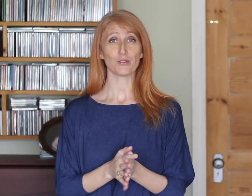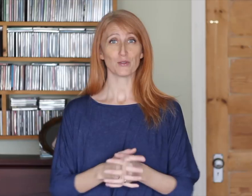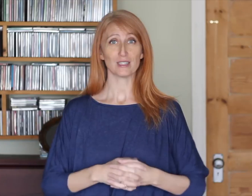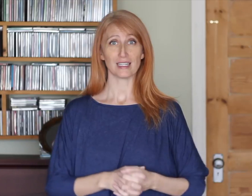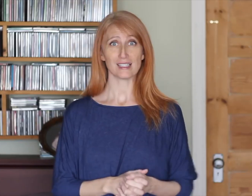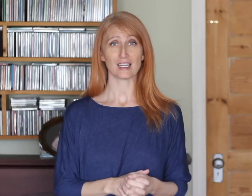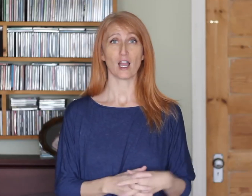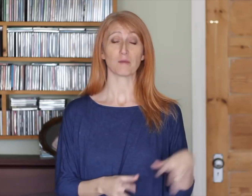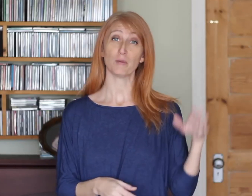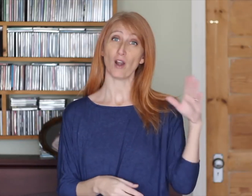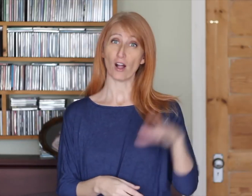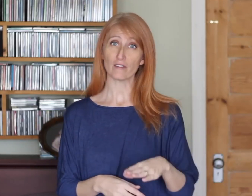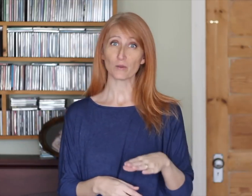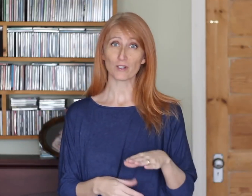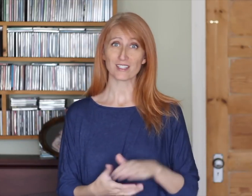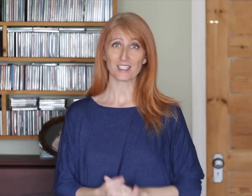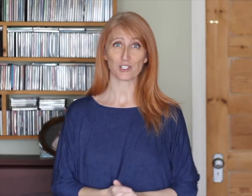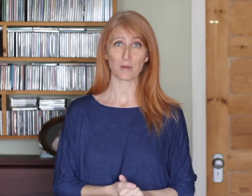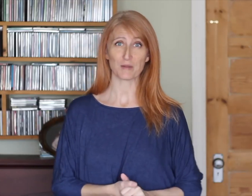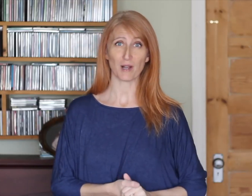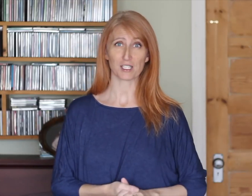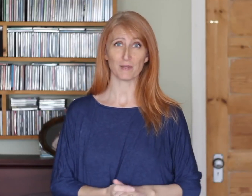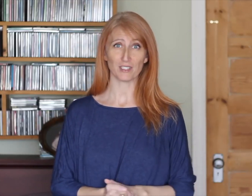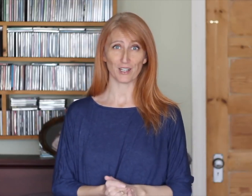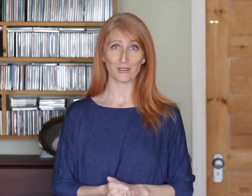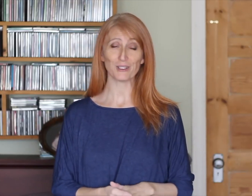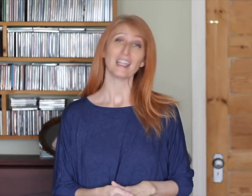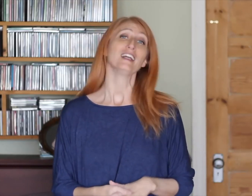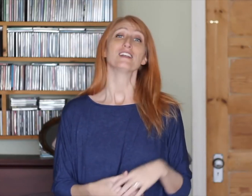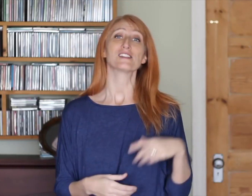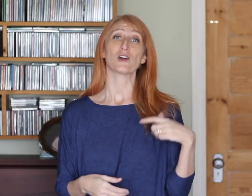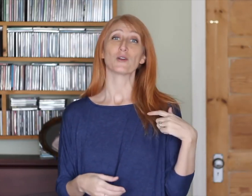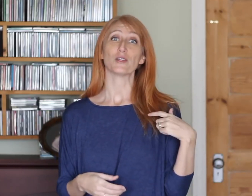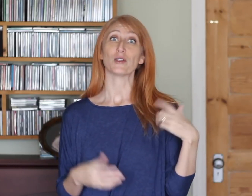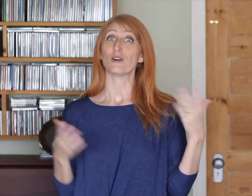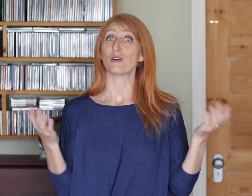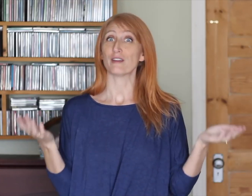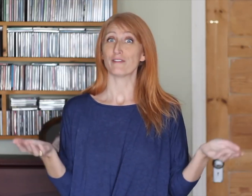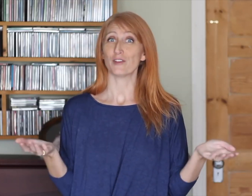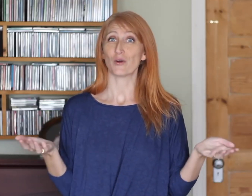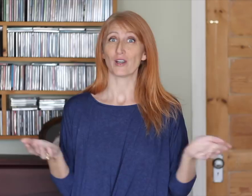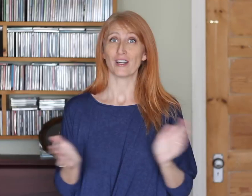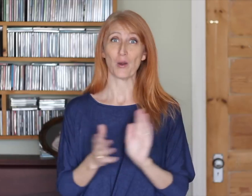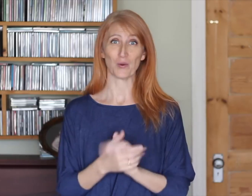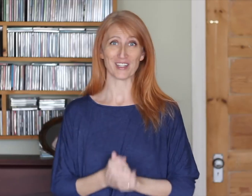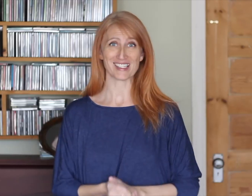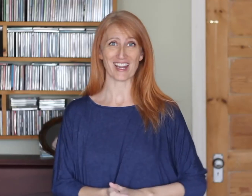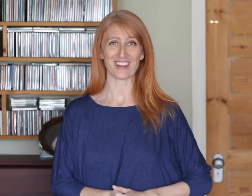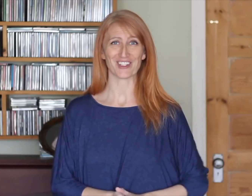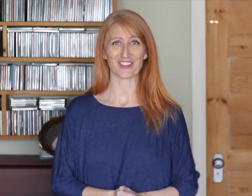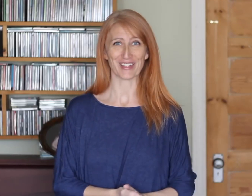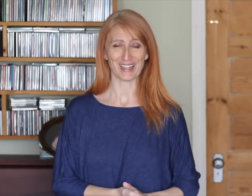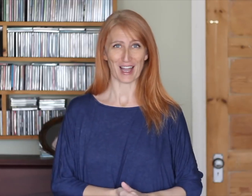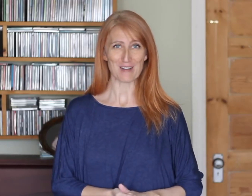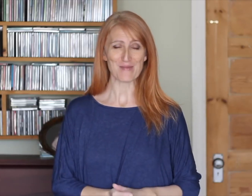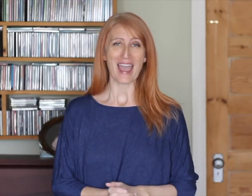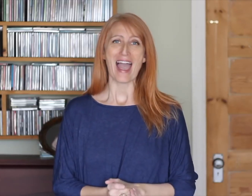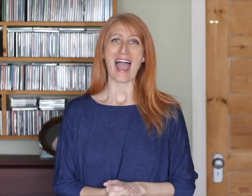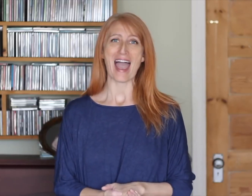through the list. I'm going to put all of the words in the description box below so you know if your word is there that you're looking up.